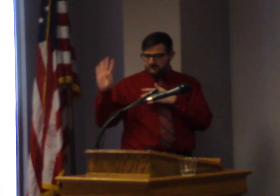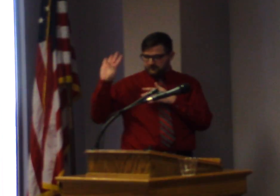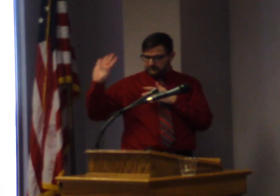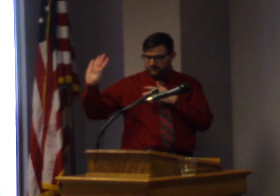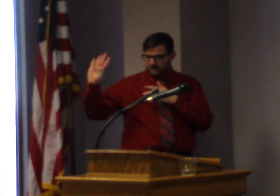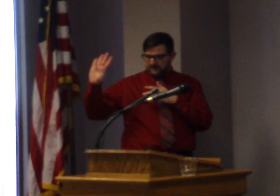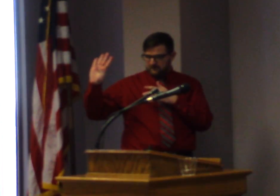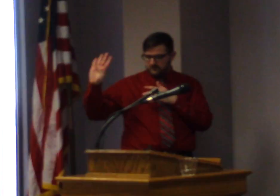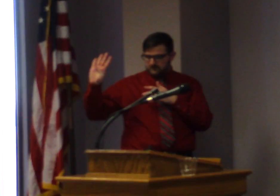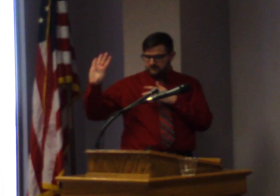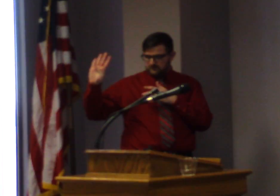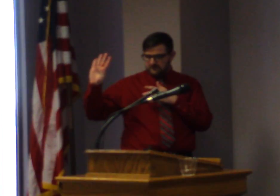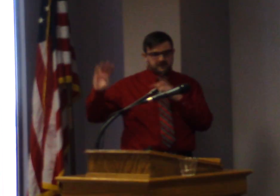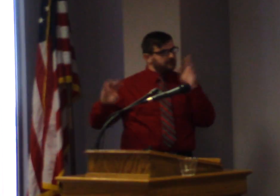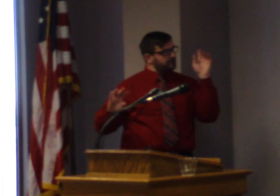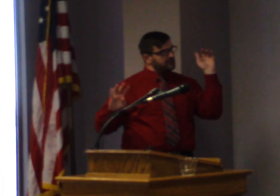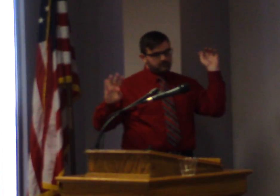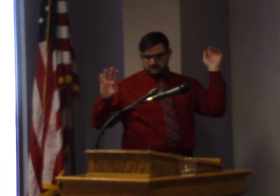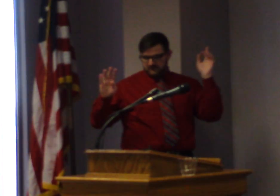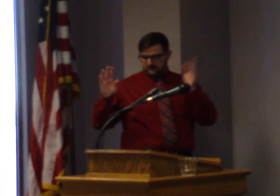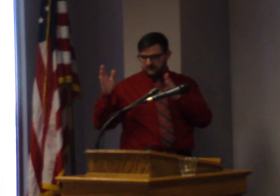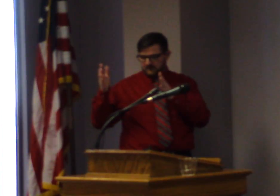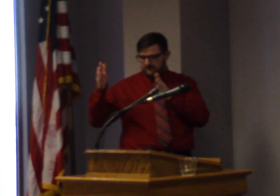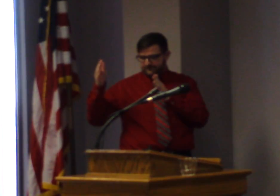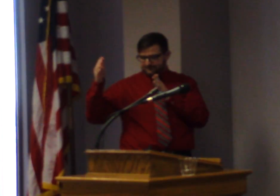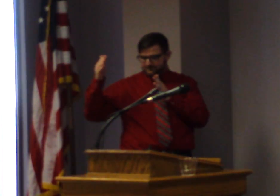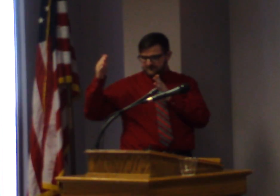there was four mentors, and they were on there.